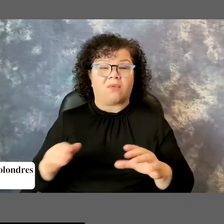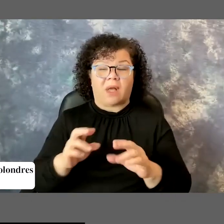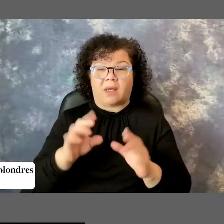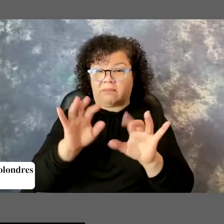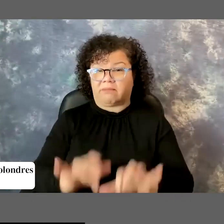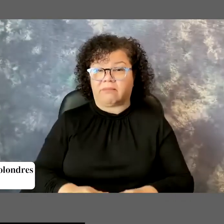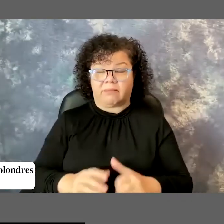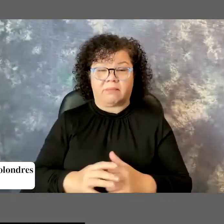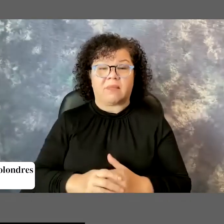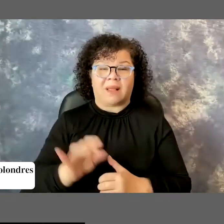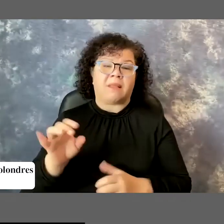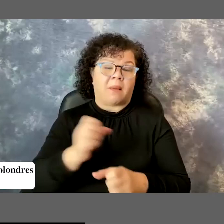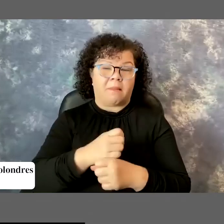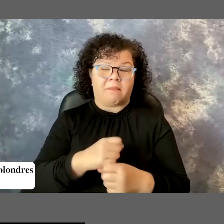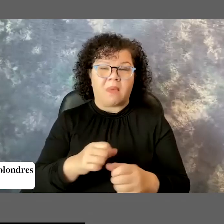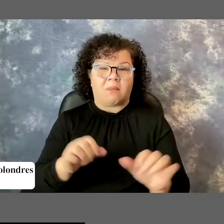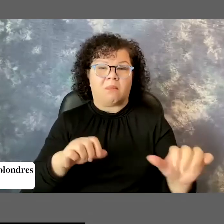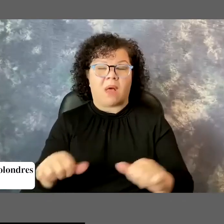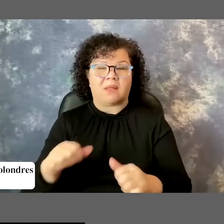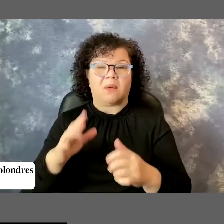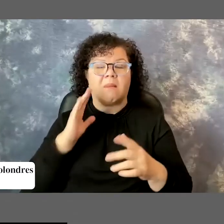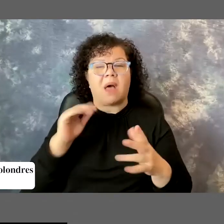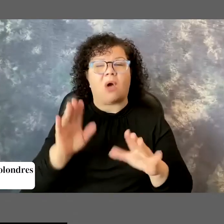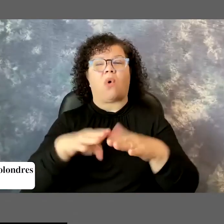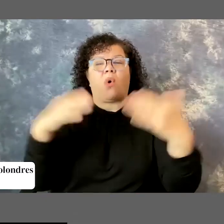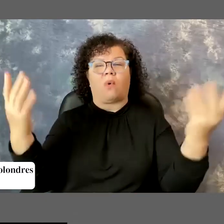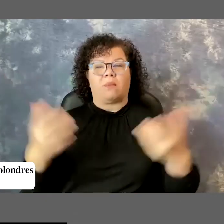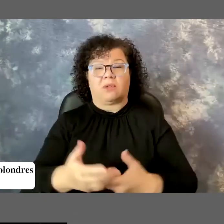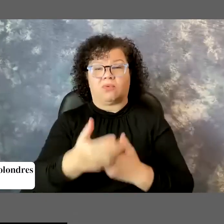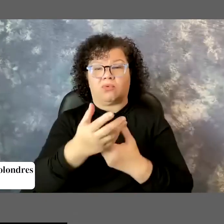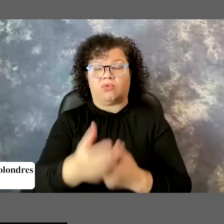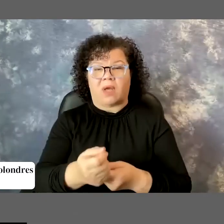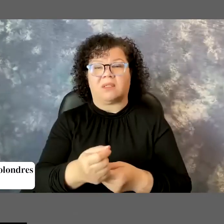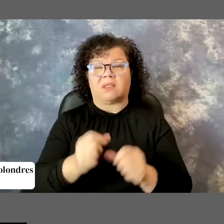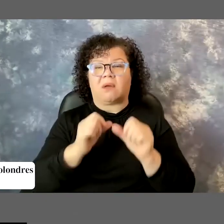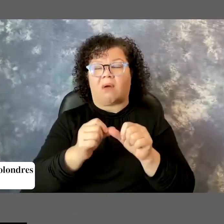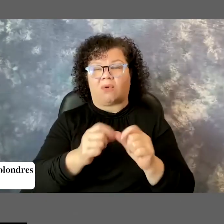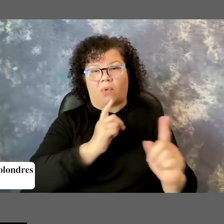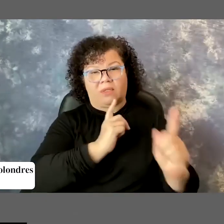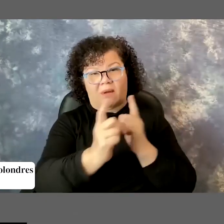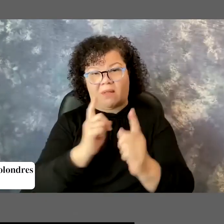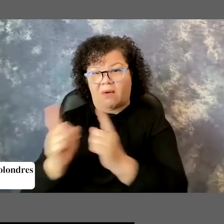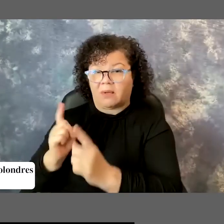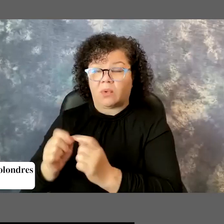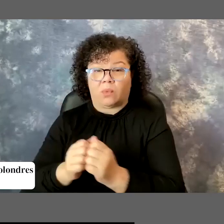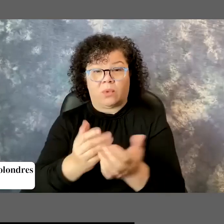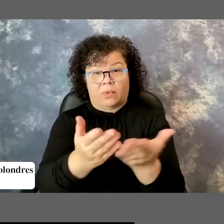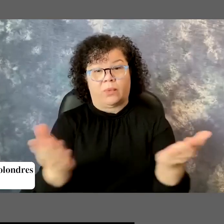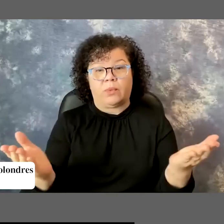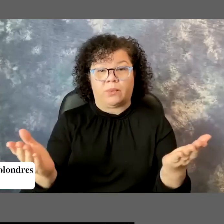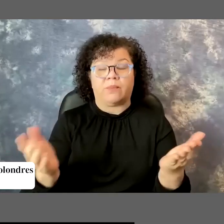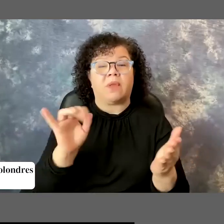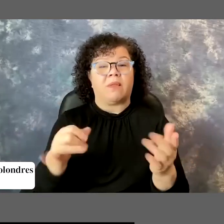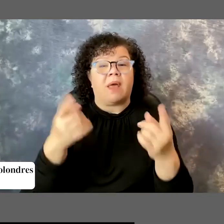made possible by open, trusting, and ongoing dialogue with you. That happens before,